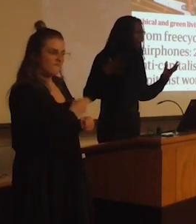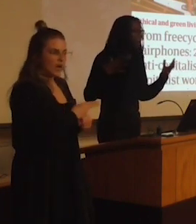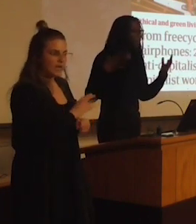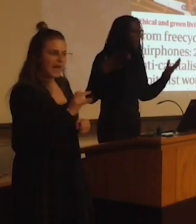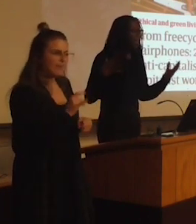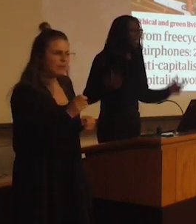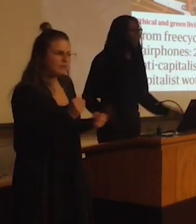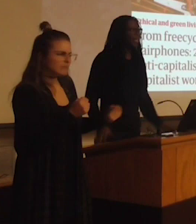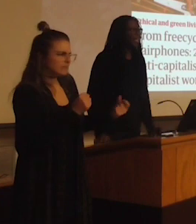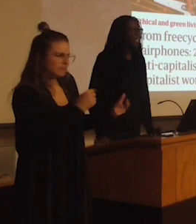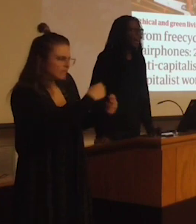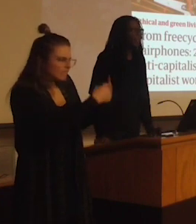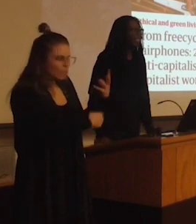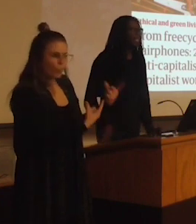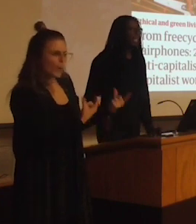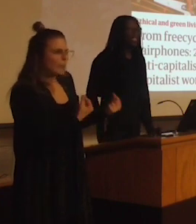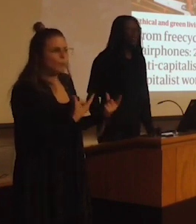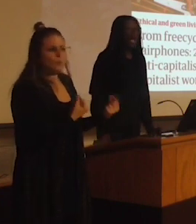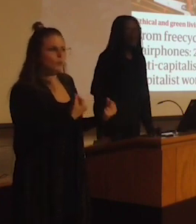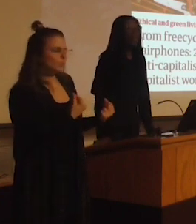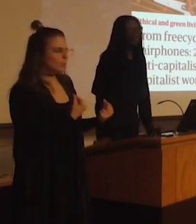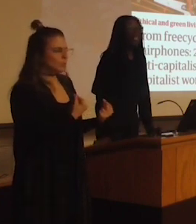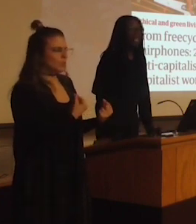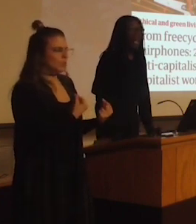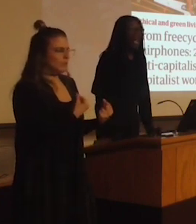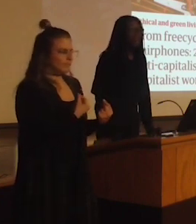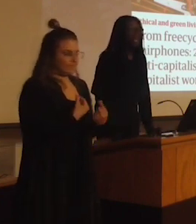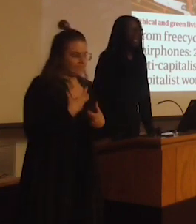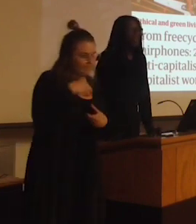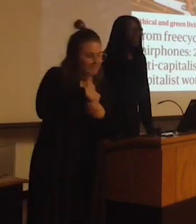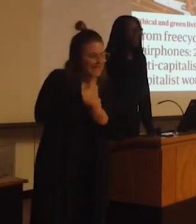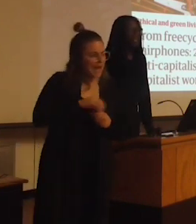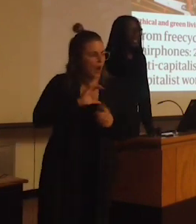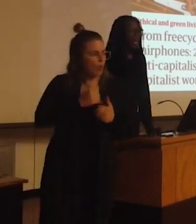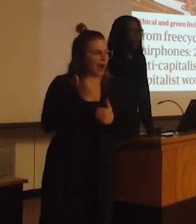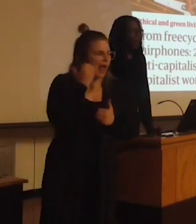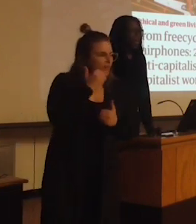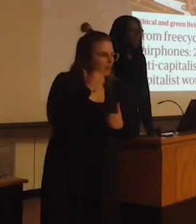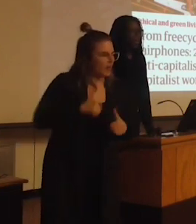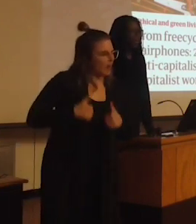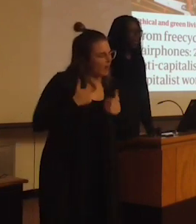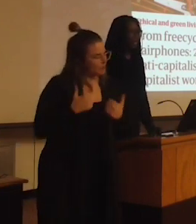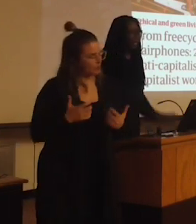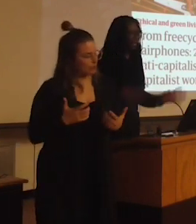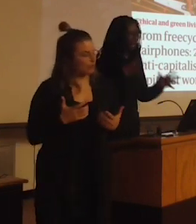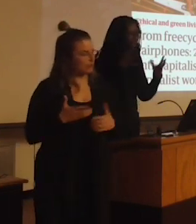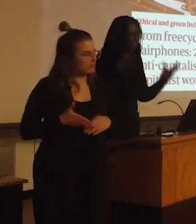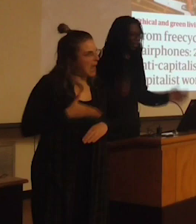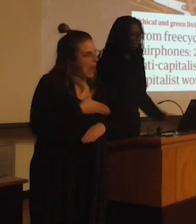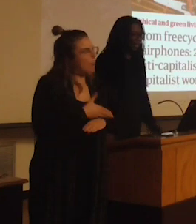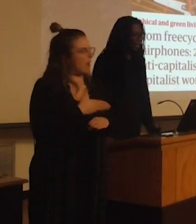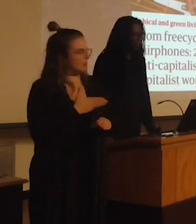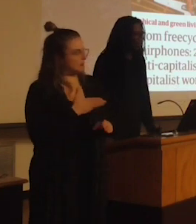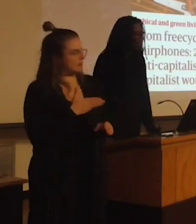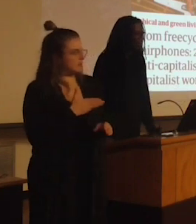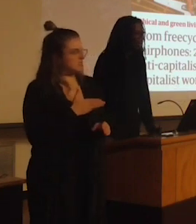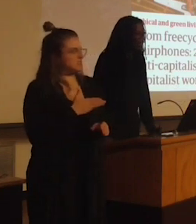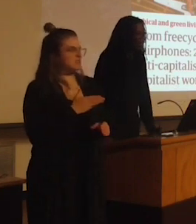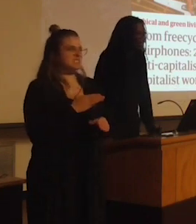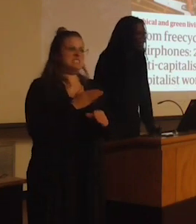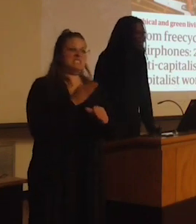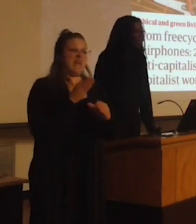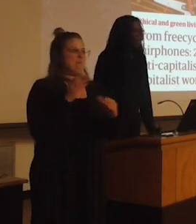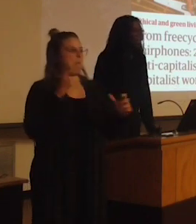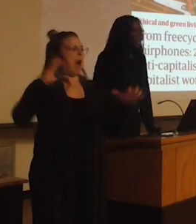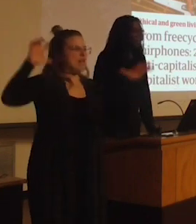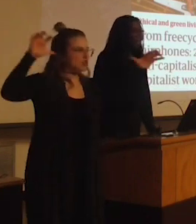are some of the ways that we can adopt into our everyday lives that will help us to like take down this like unwieldy